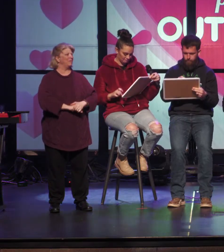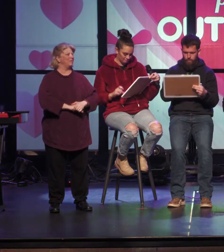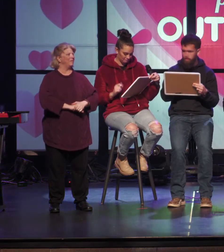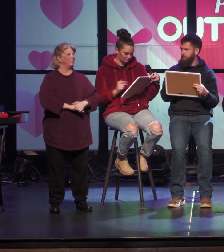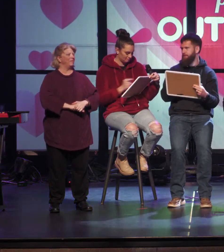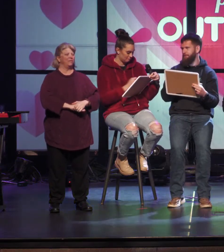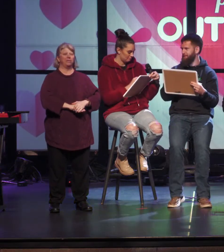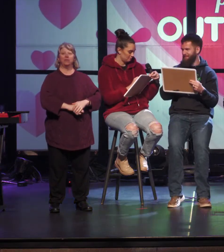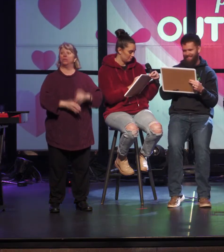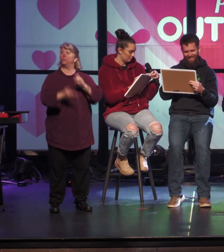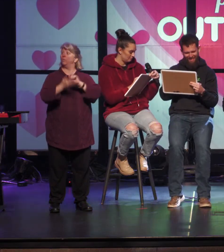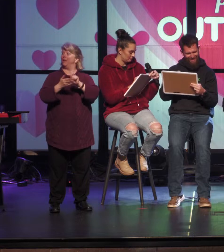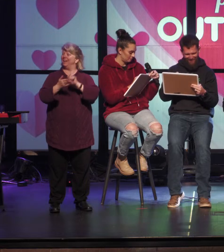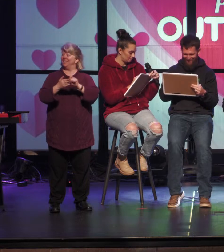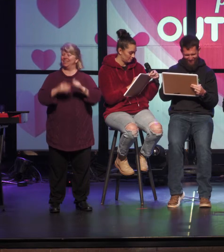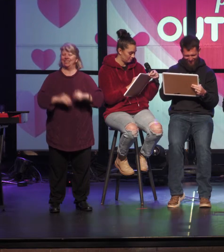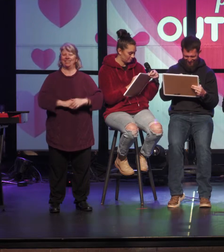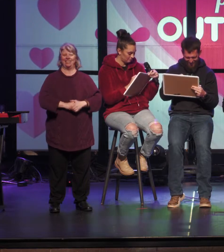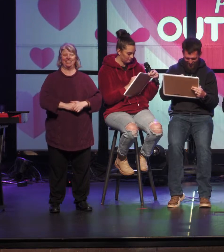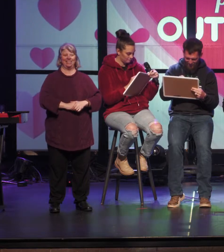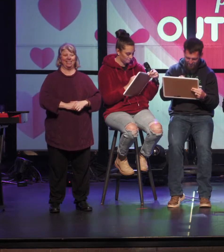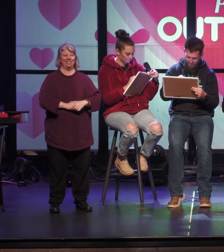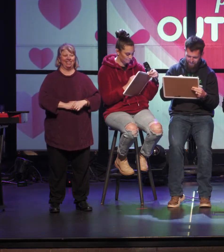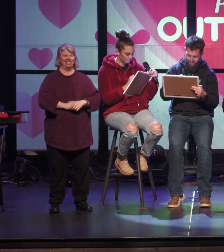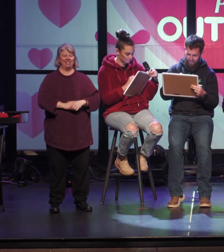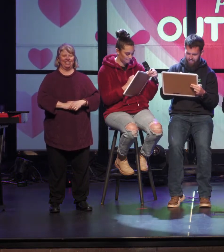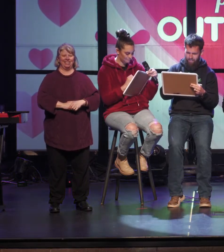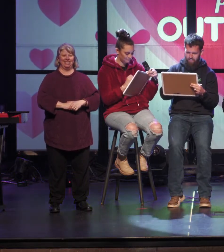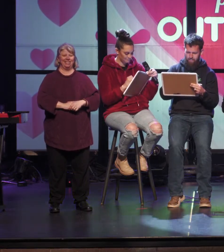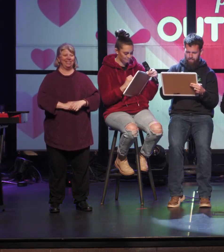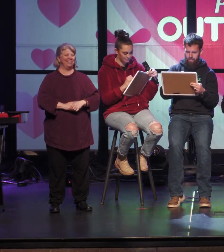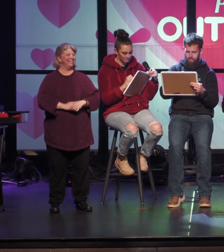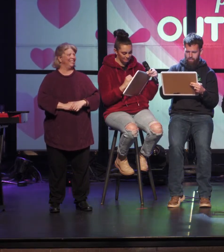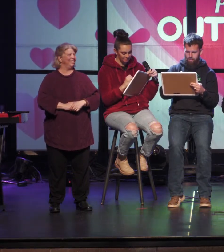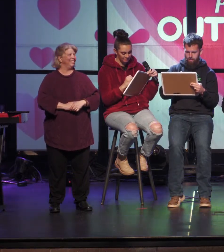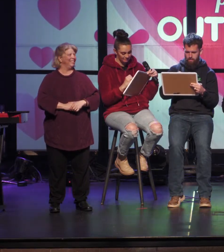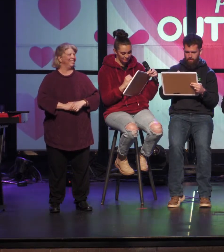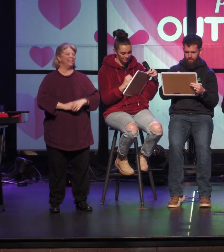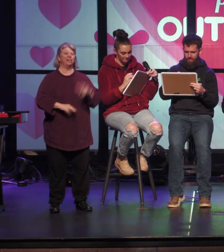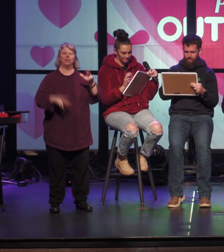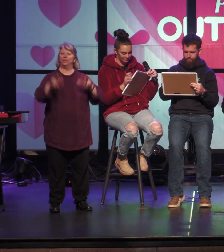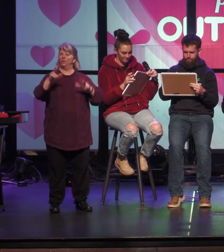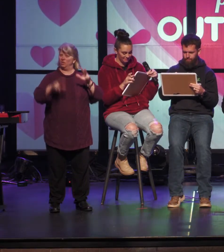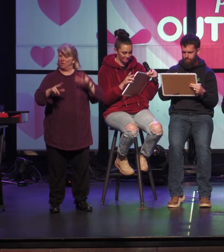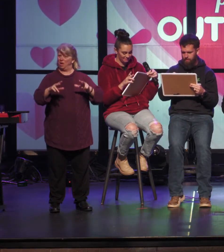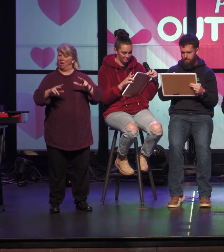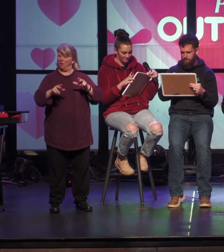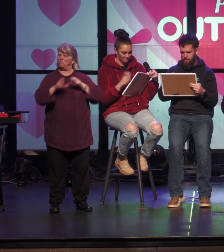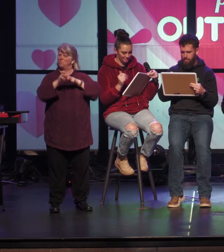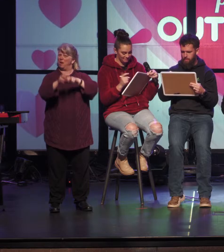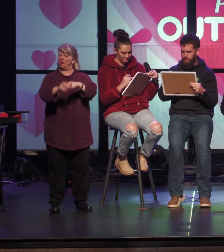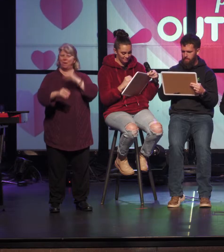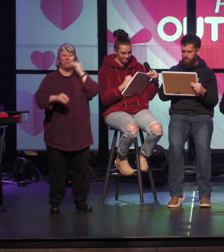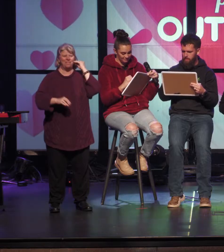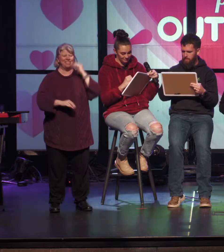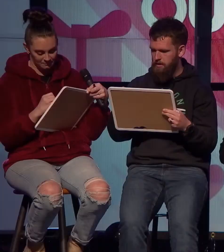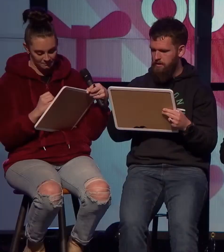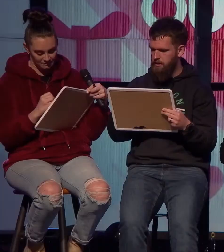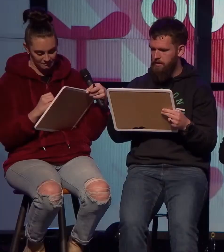So you're going to write your own pet peeve. And then it's going to be an awkward car ride home.